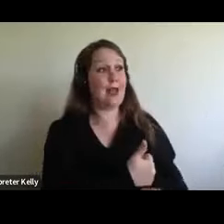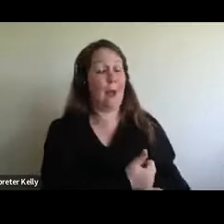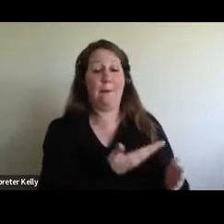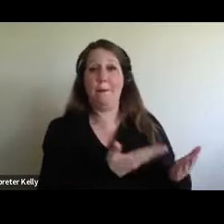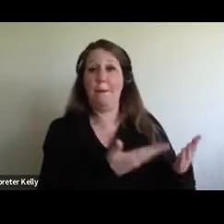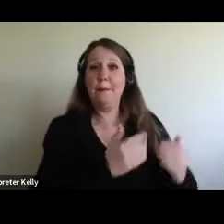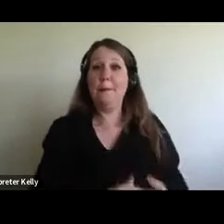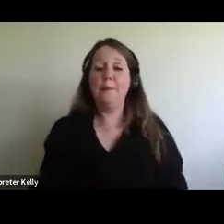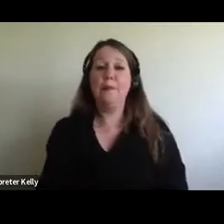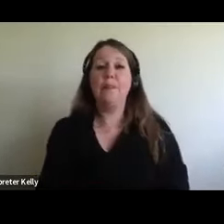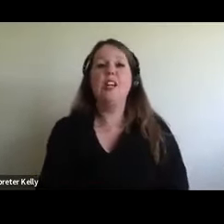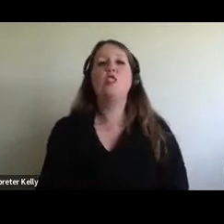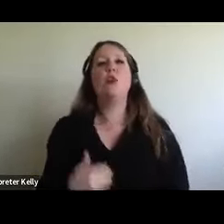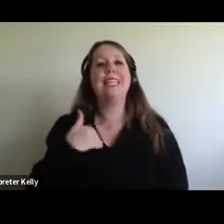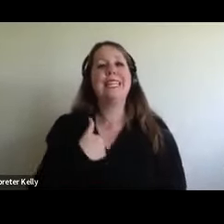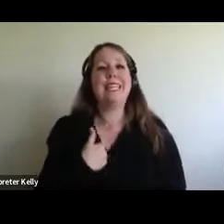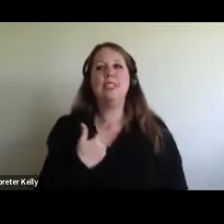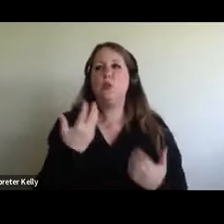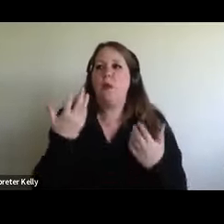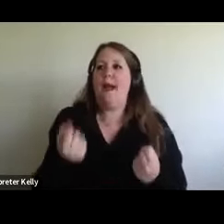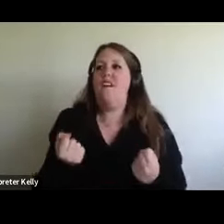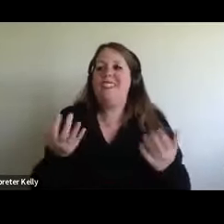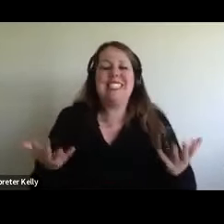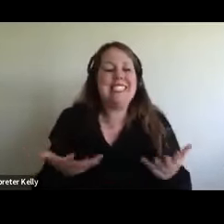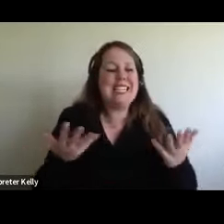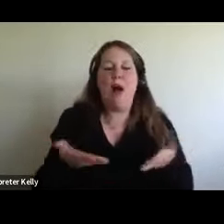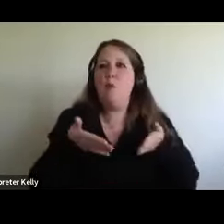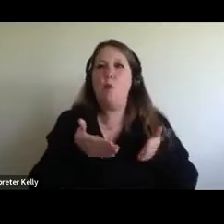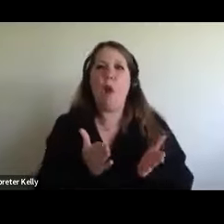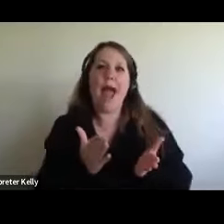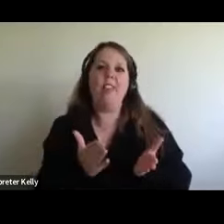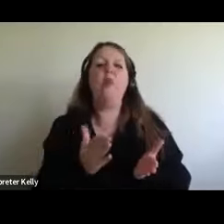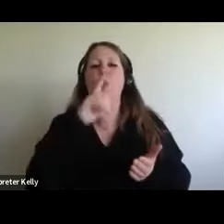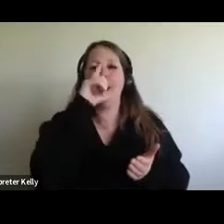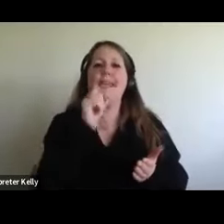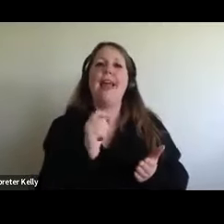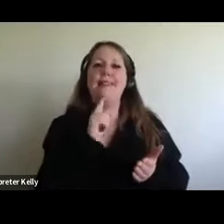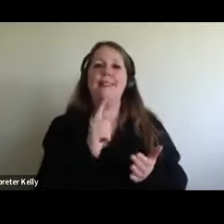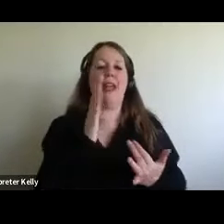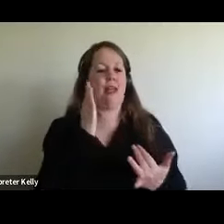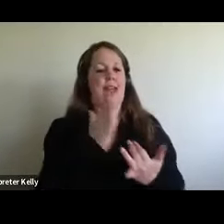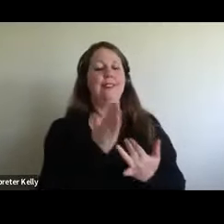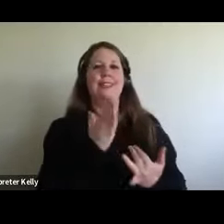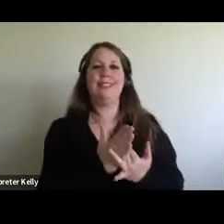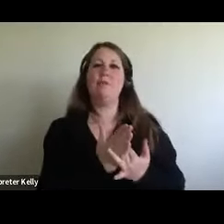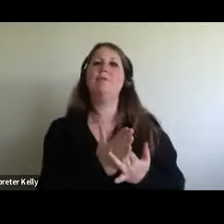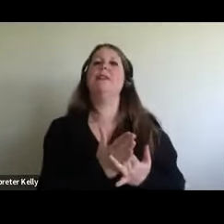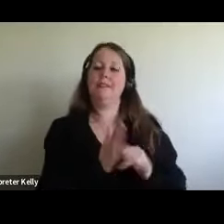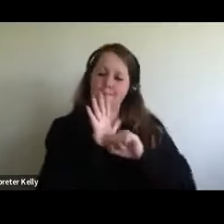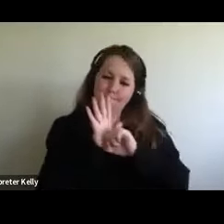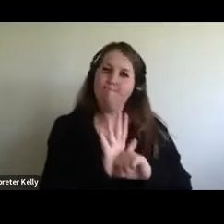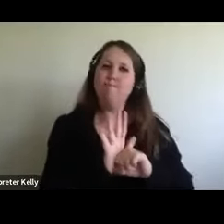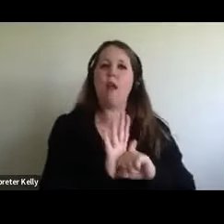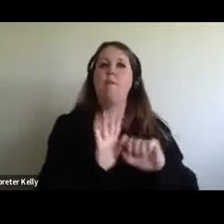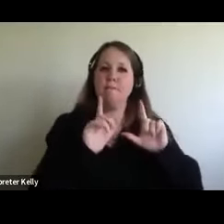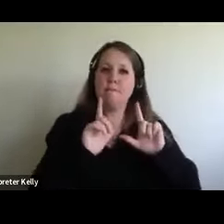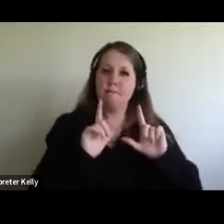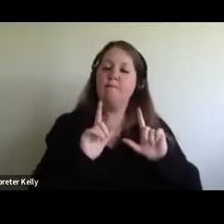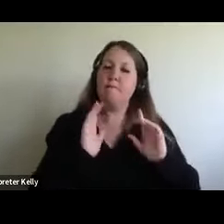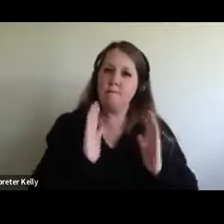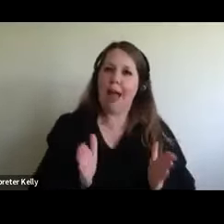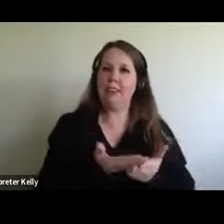to enforce accessibility. So the 24% of the population that identify as